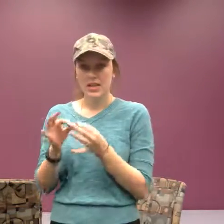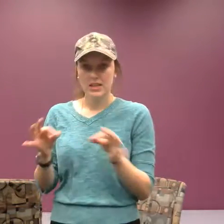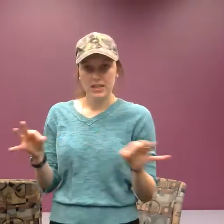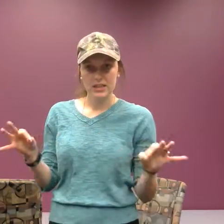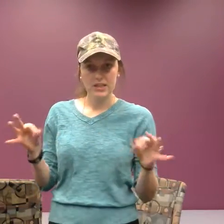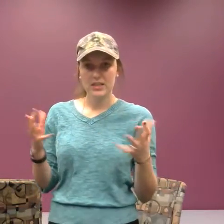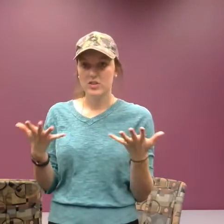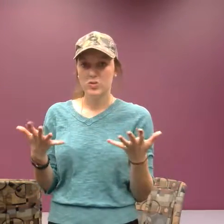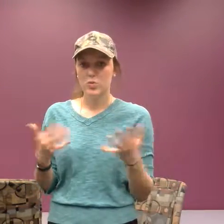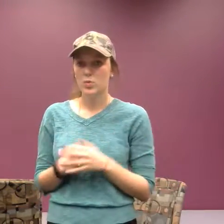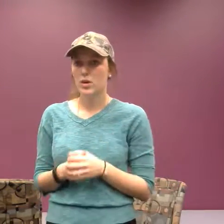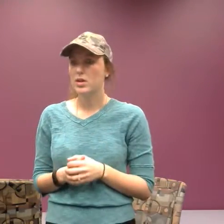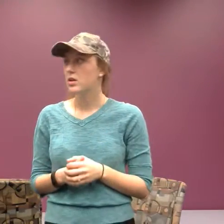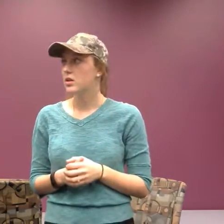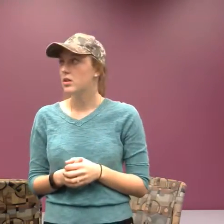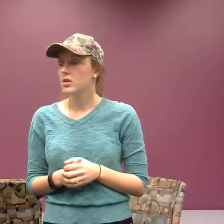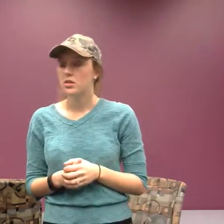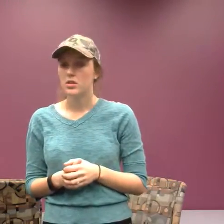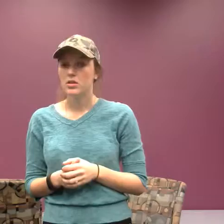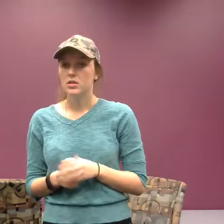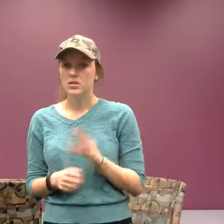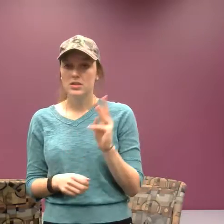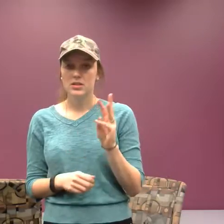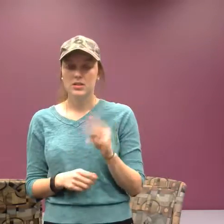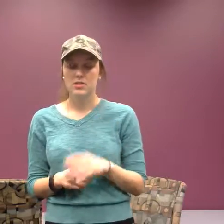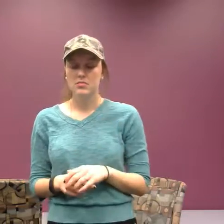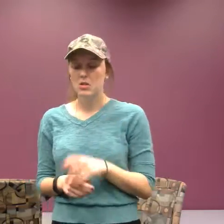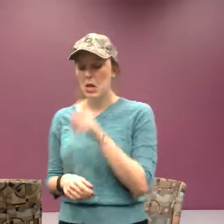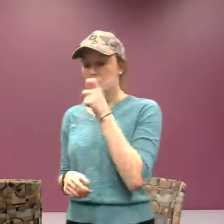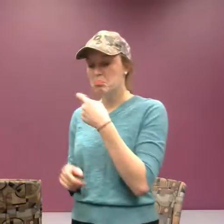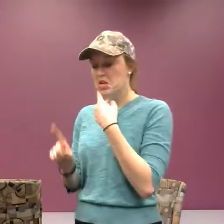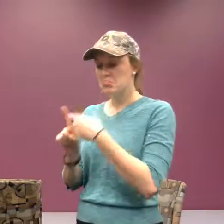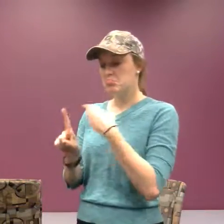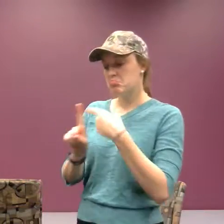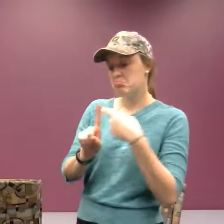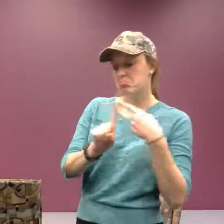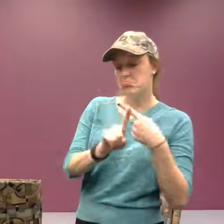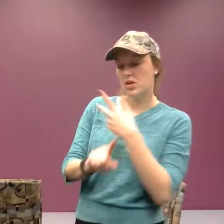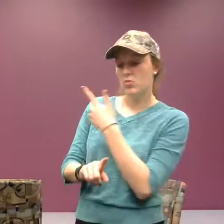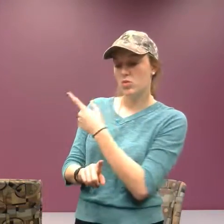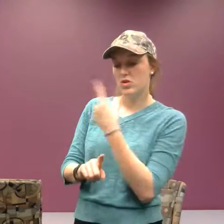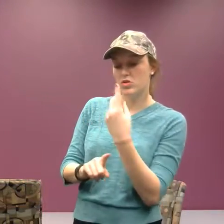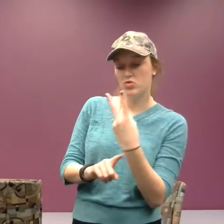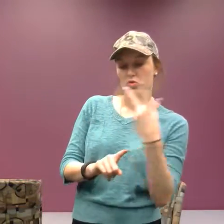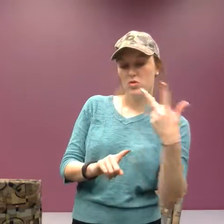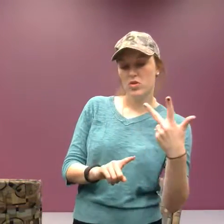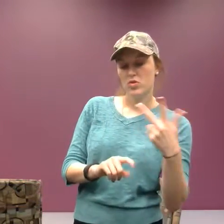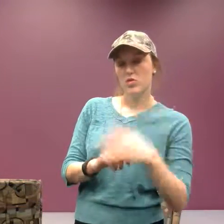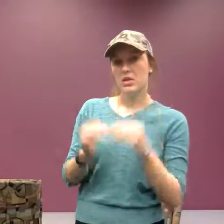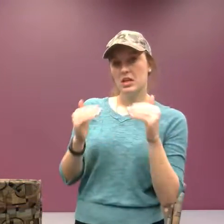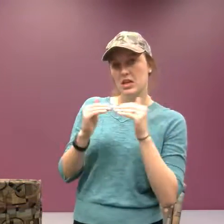Perimeter is 16. You have to add all three sides and equal 60. Exactly. S